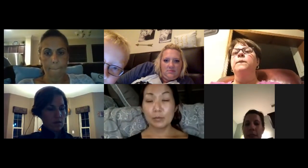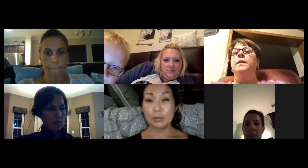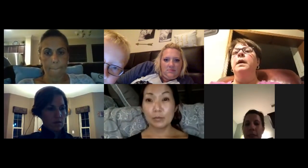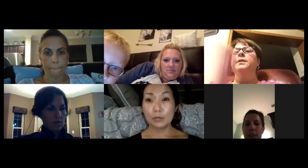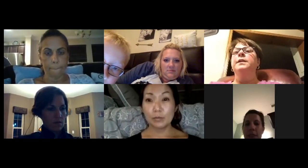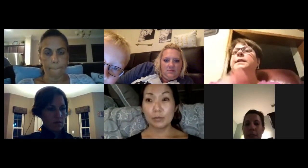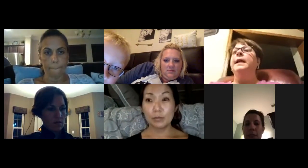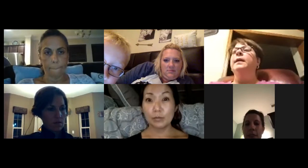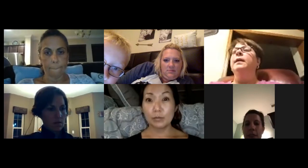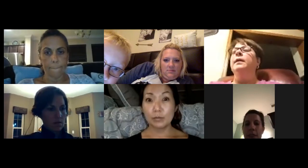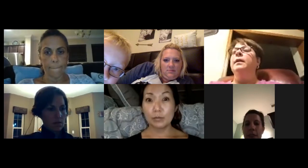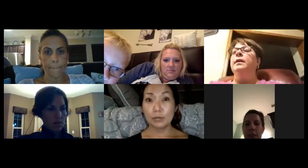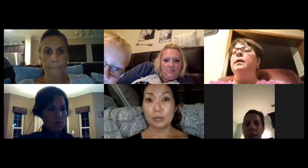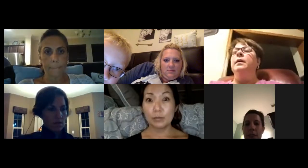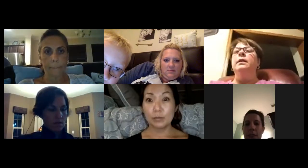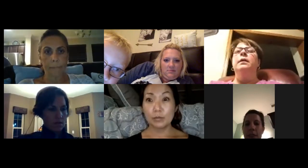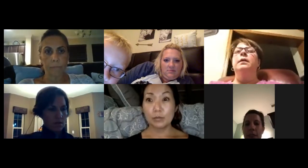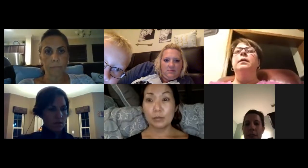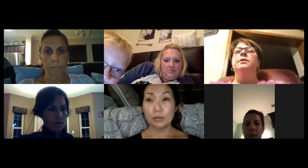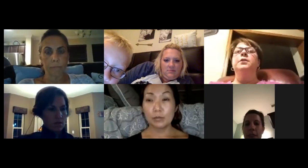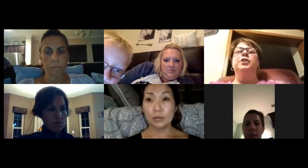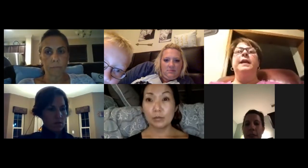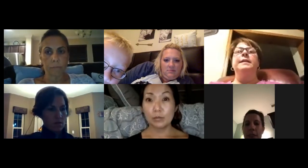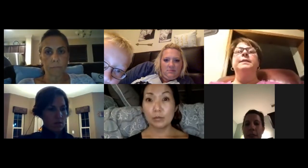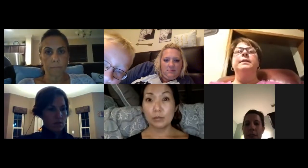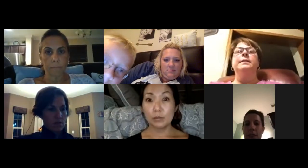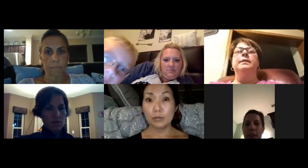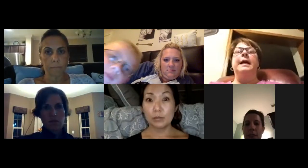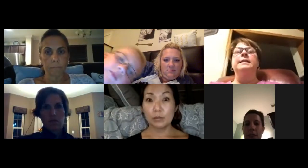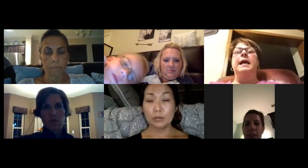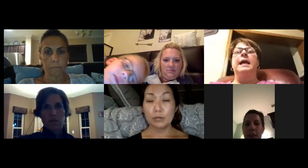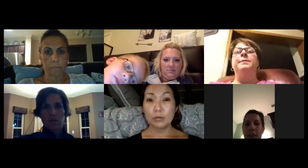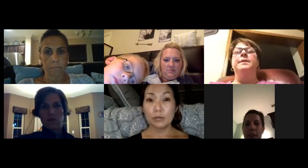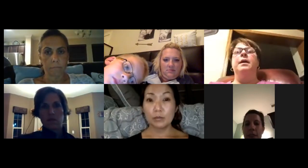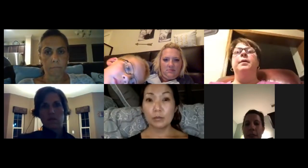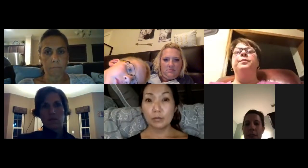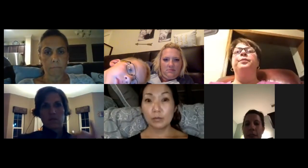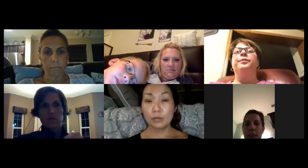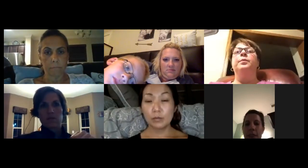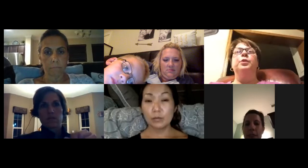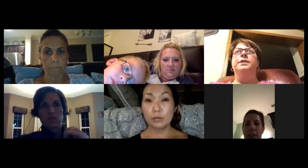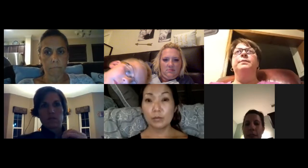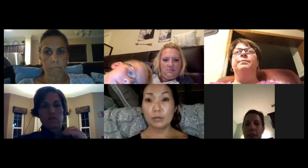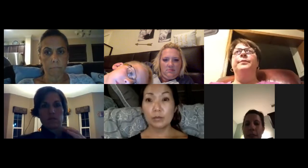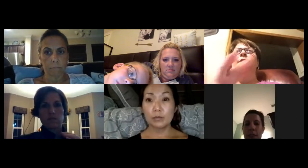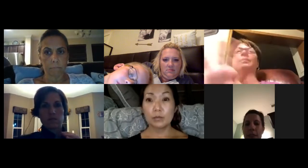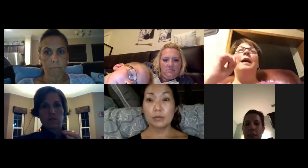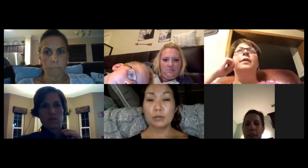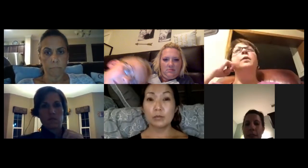I was gonna say 2 J's. A lot of times, we'll just, they'll want to know